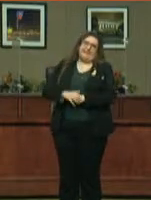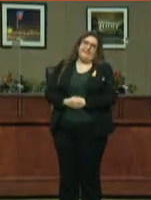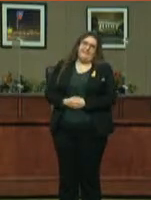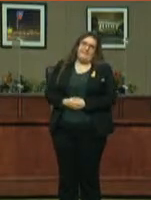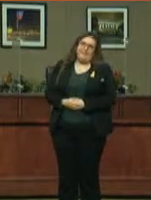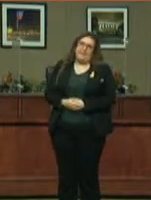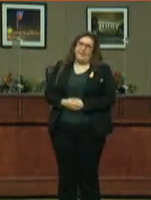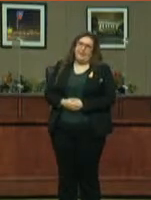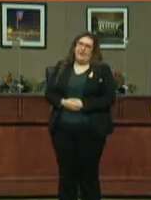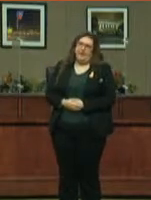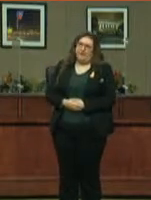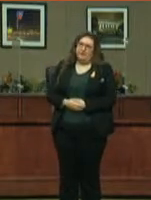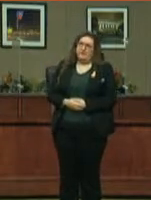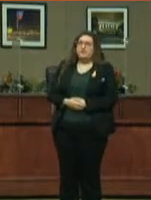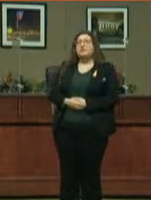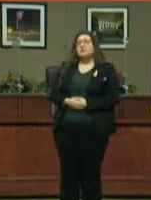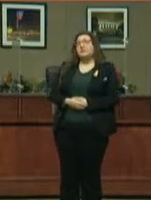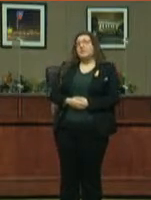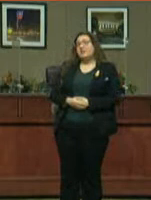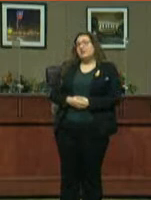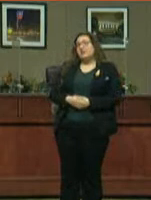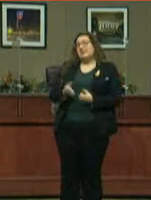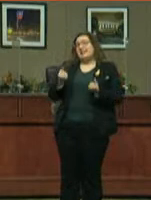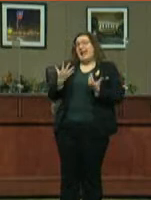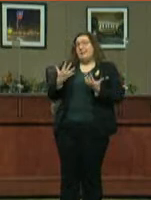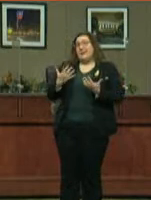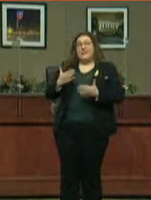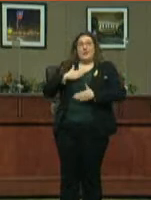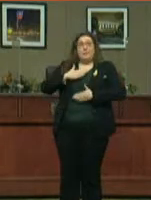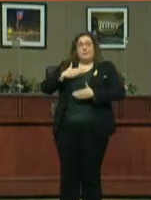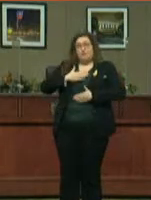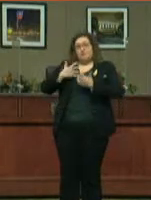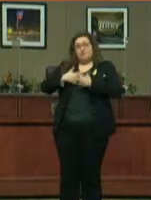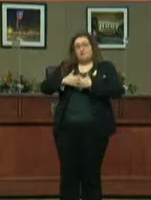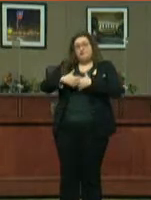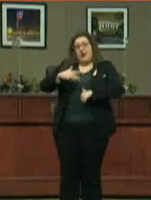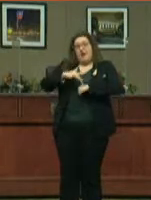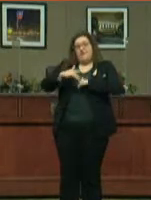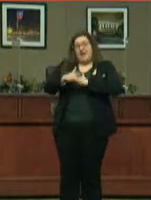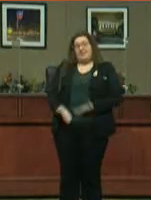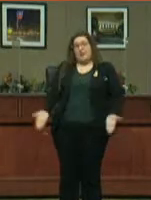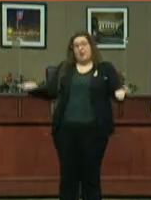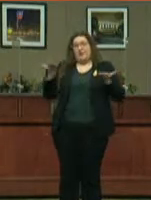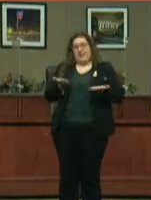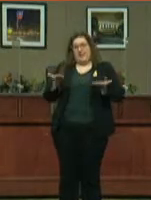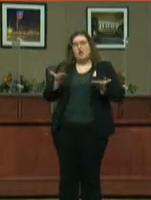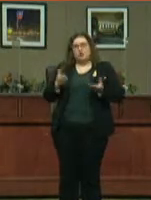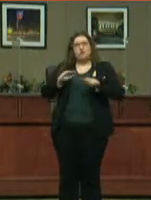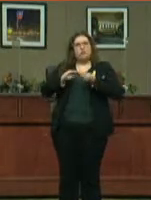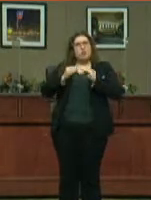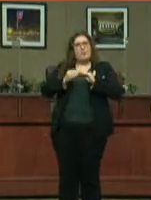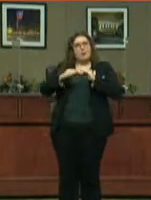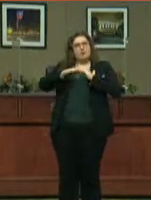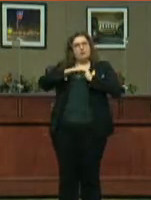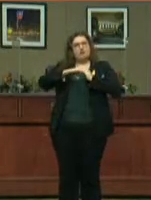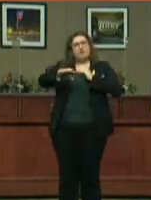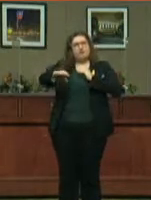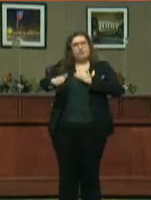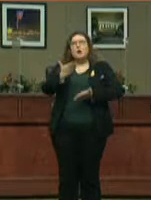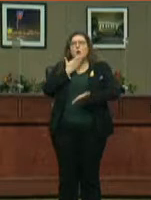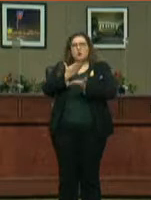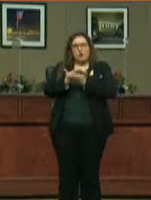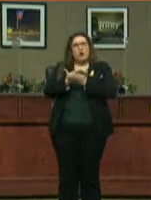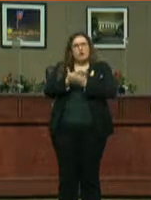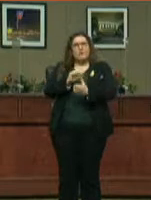This is the total number of ventilators available in our county. It continued to be very stable at the same